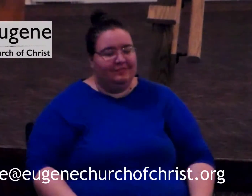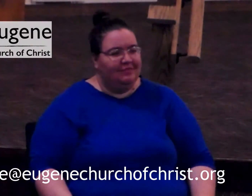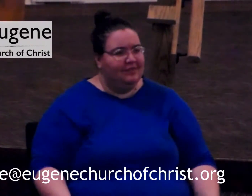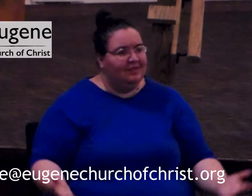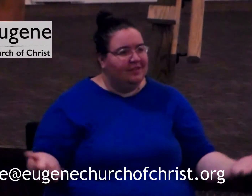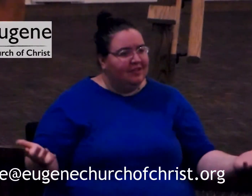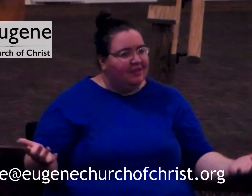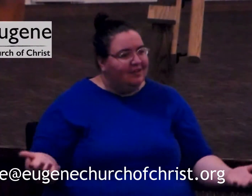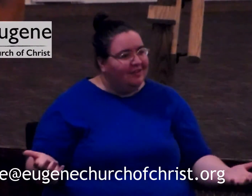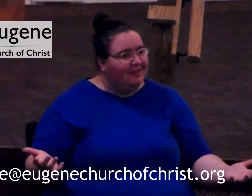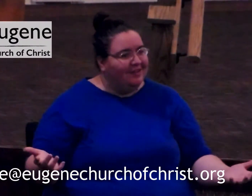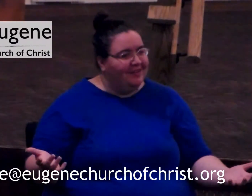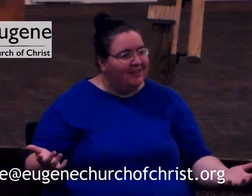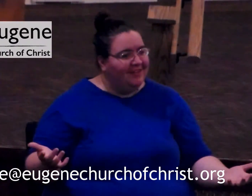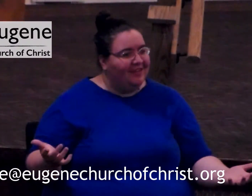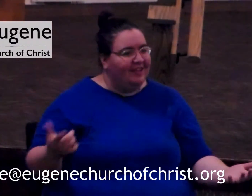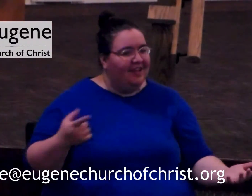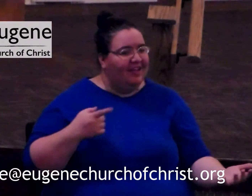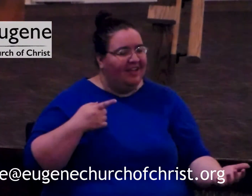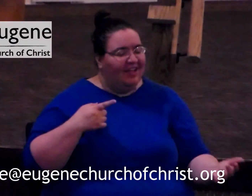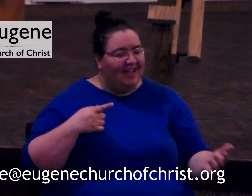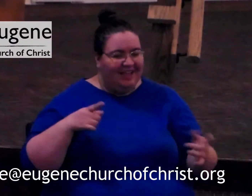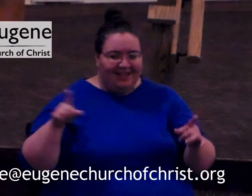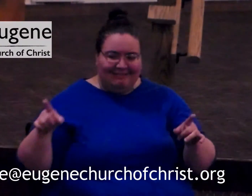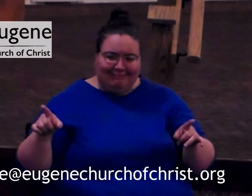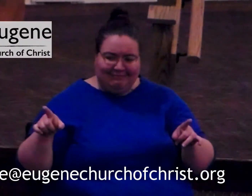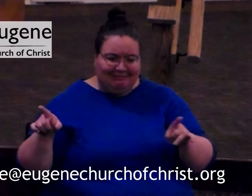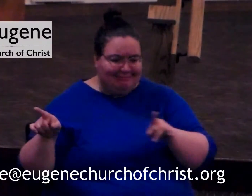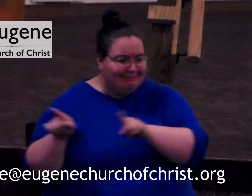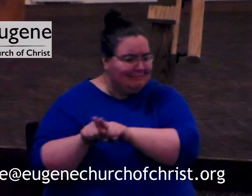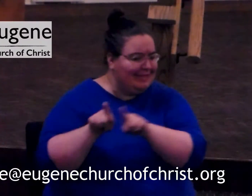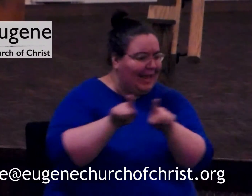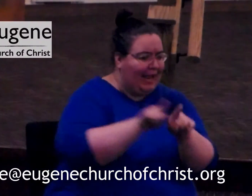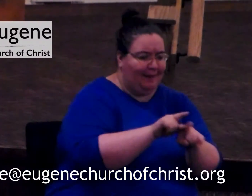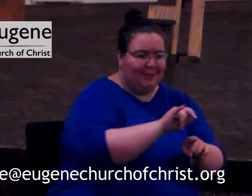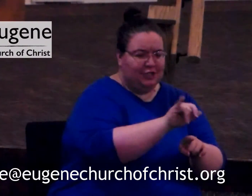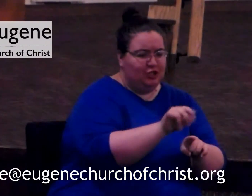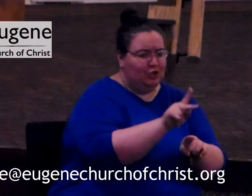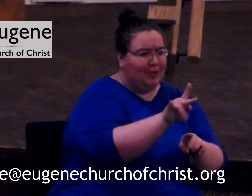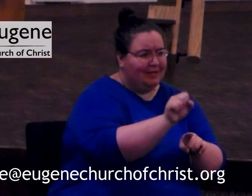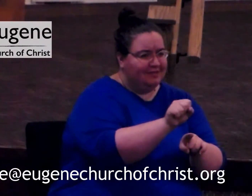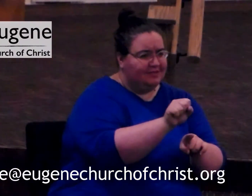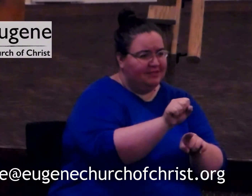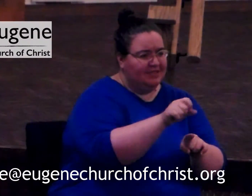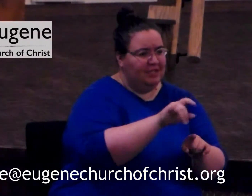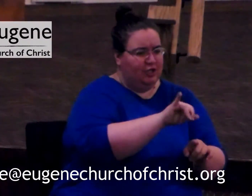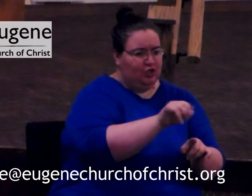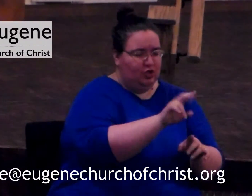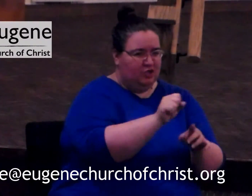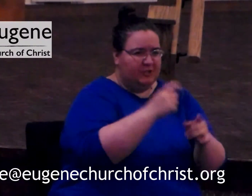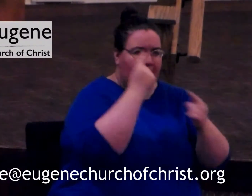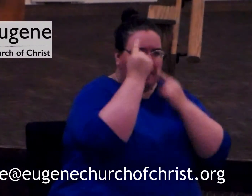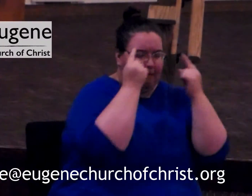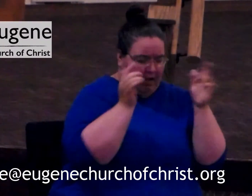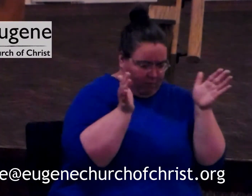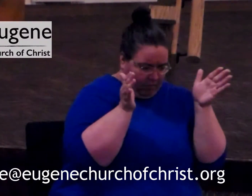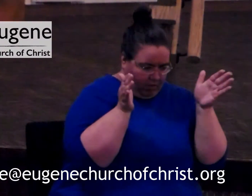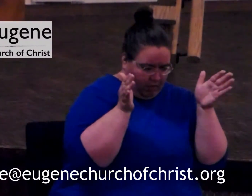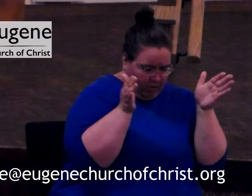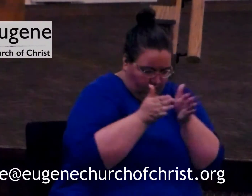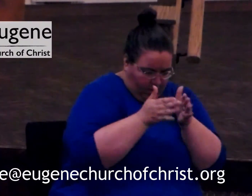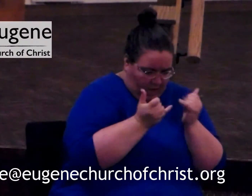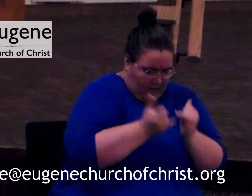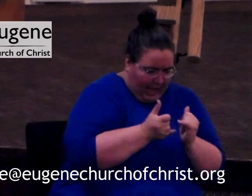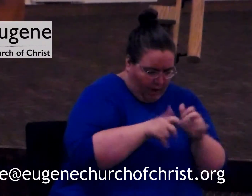religious leaders is the same thing we saw with Judas moments ago, which is Judas is thinking little picture, and